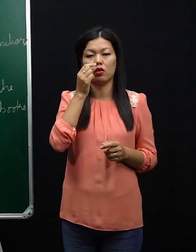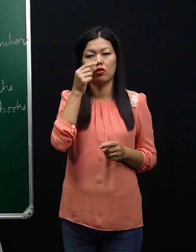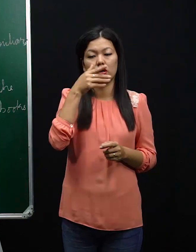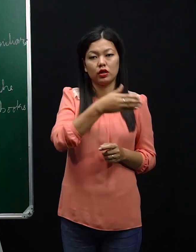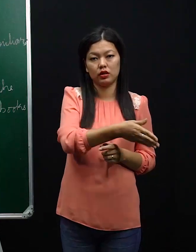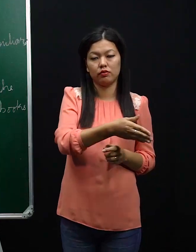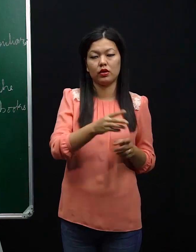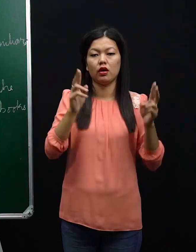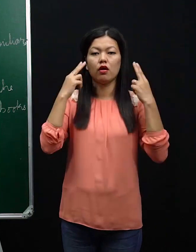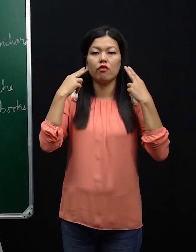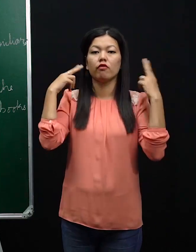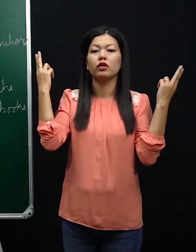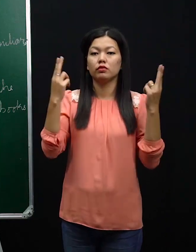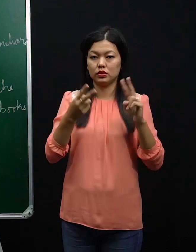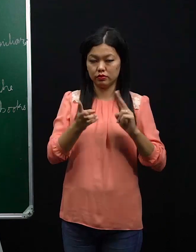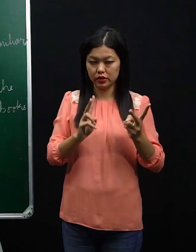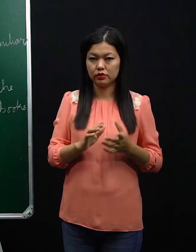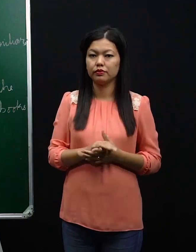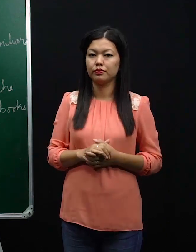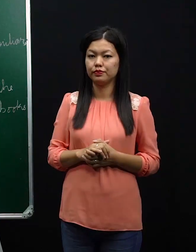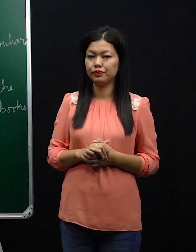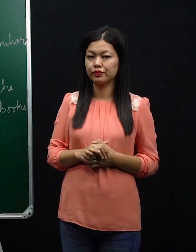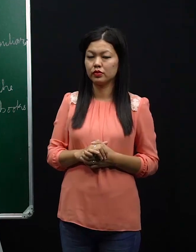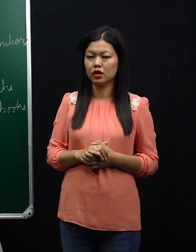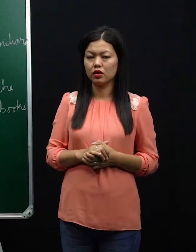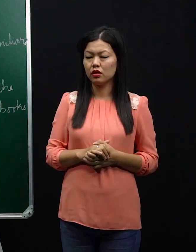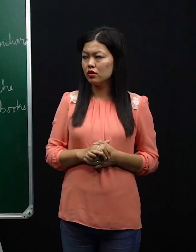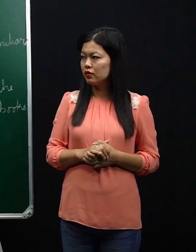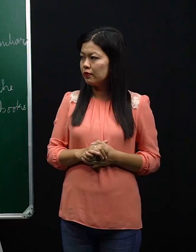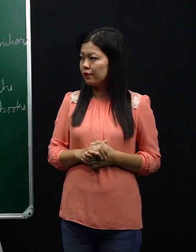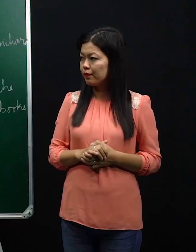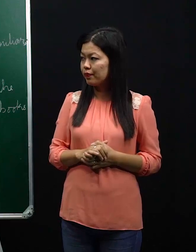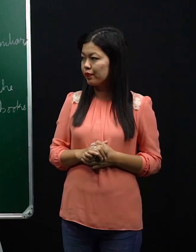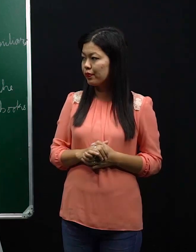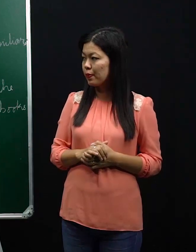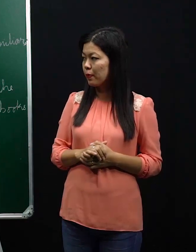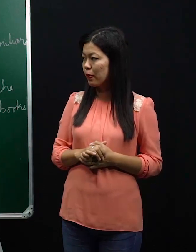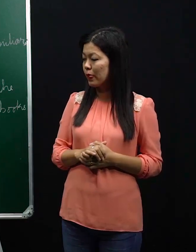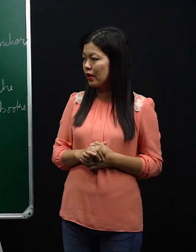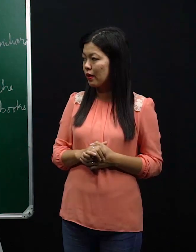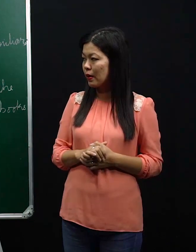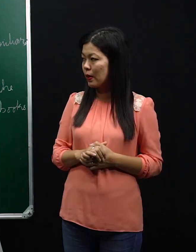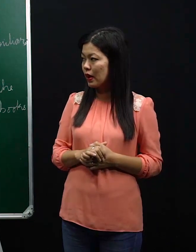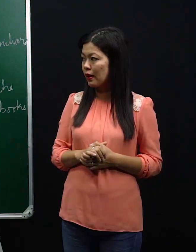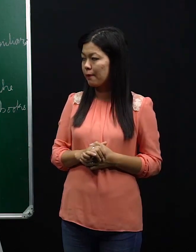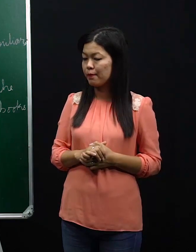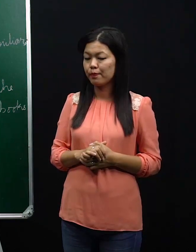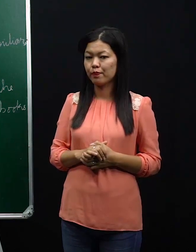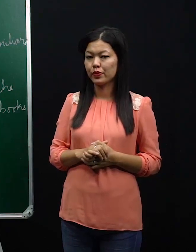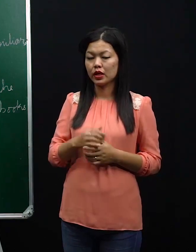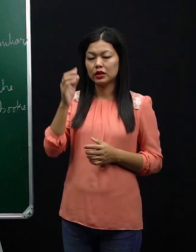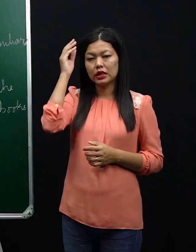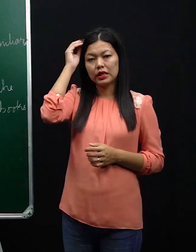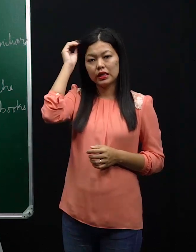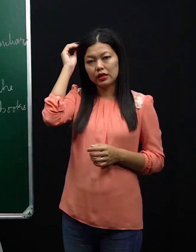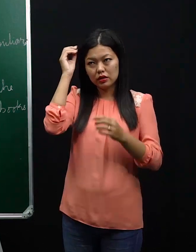a person to count the hairs on his head, isn't it? And so this was the same thing. But even though the hairs were numerous,